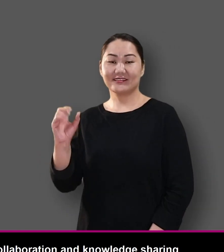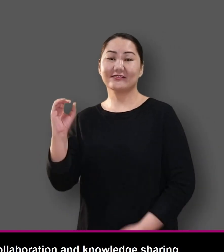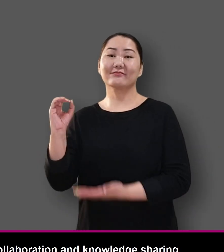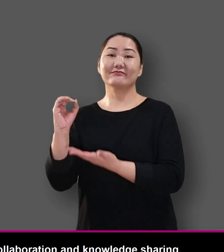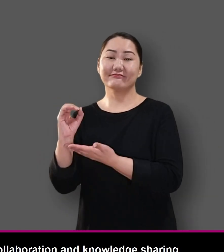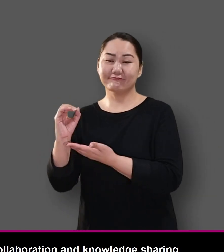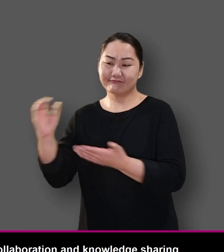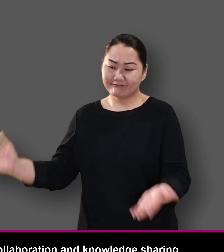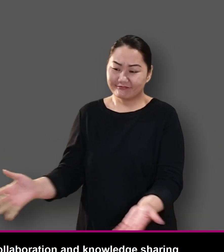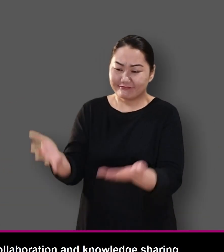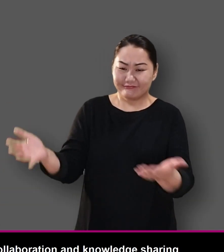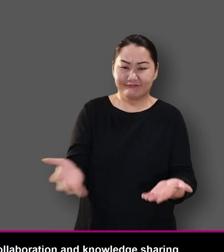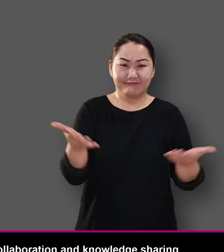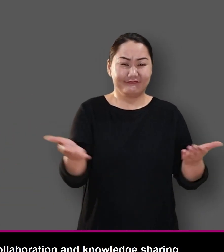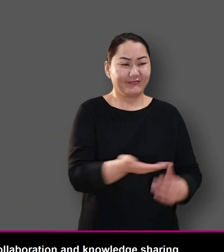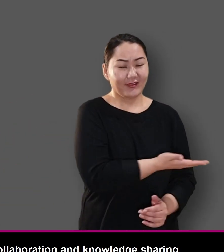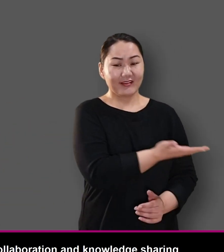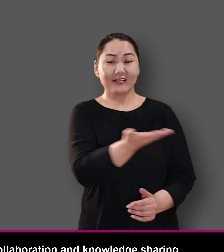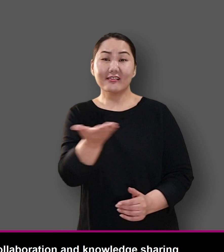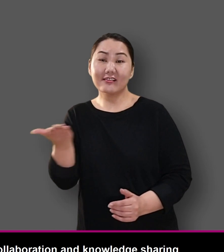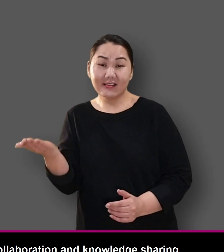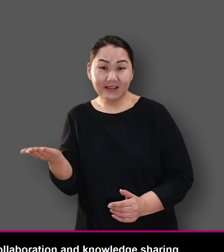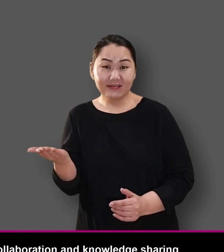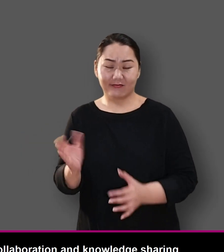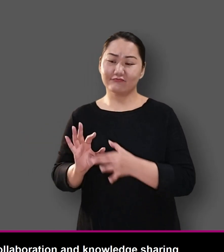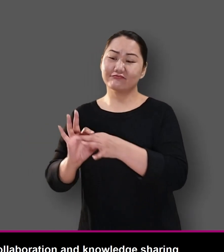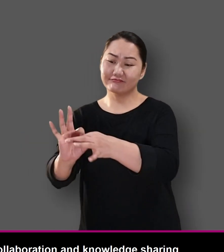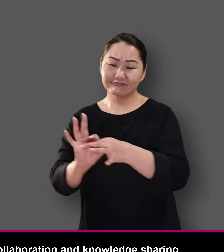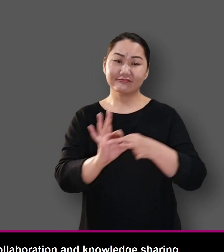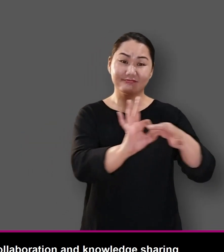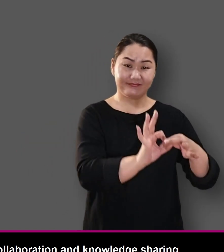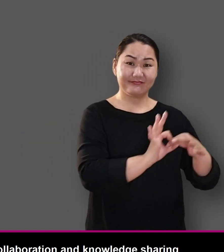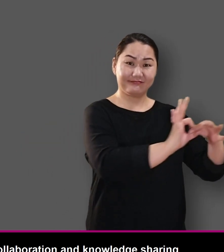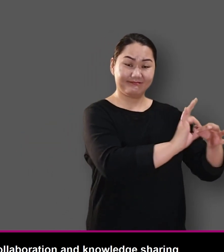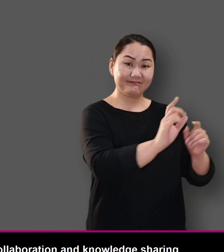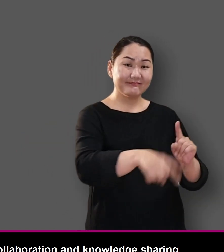We create opportunities for collaboration and knowledge sharing